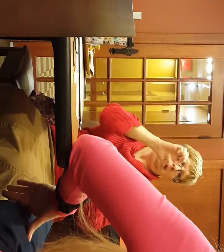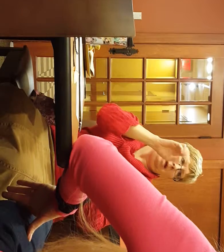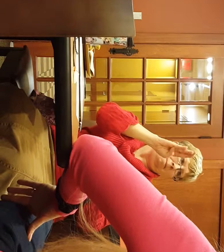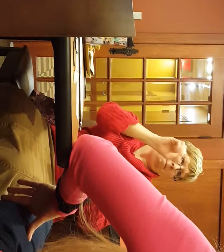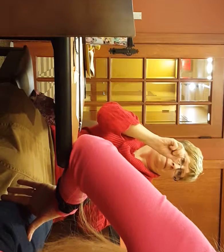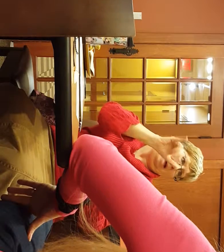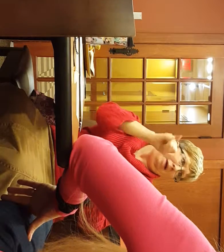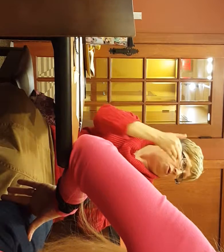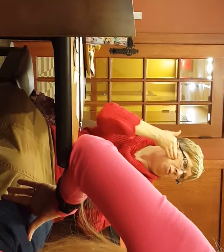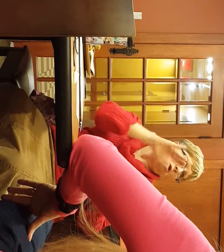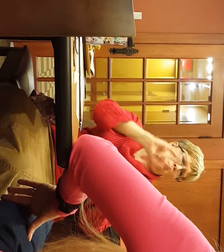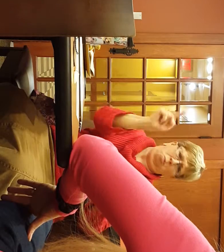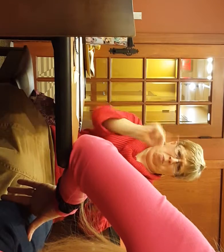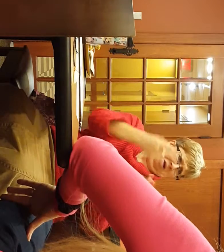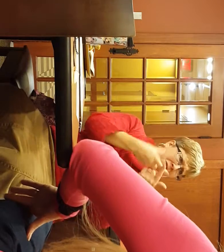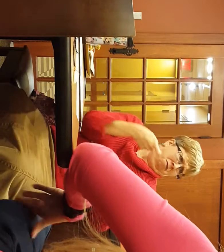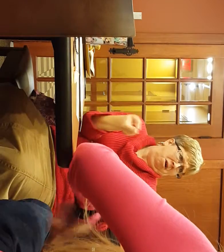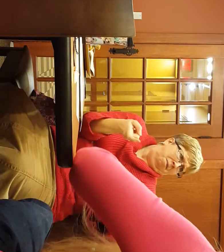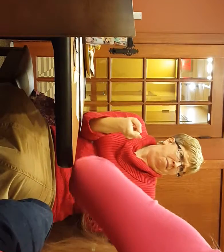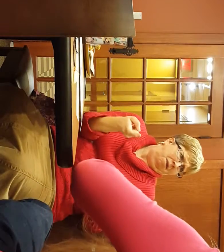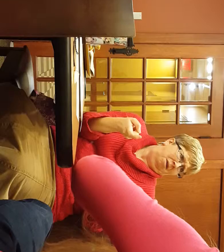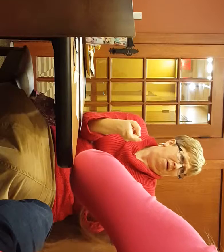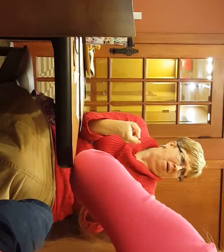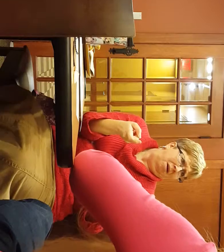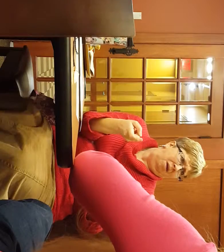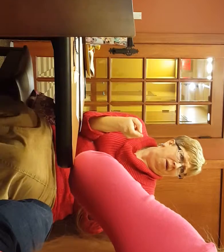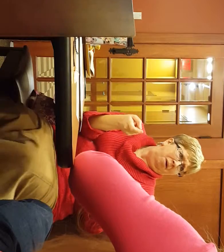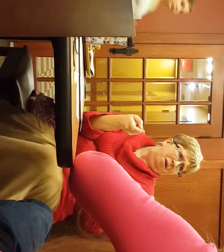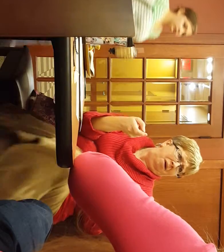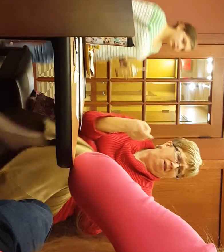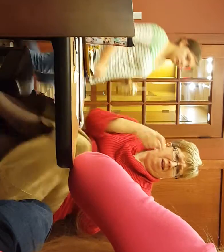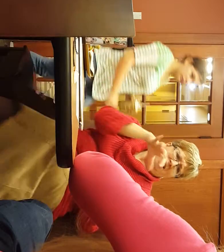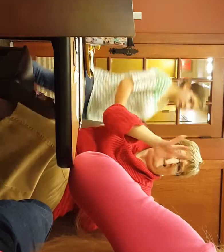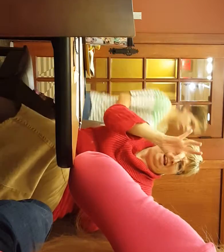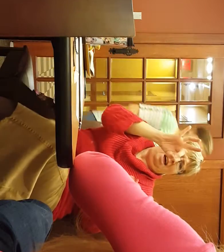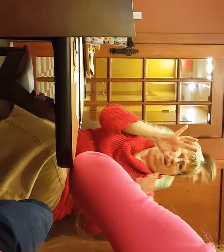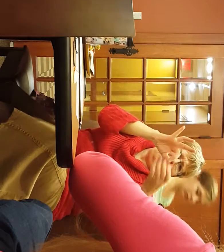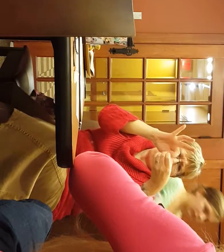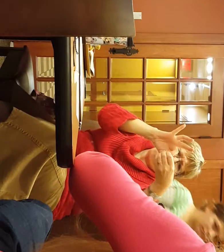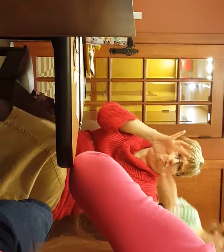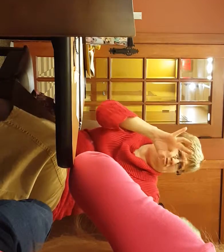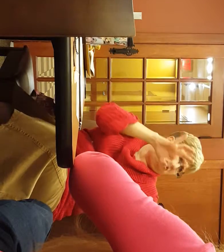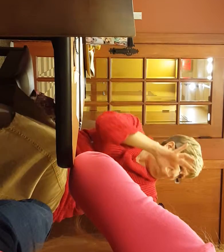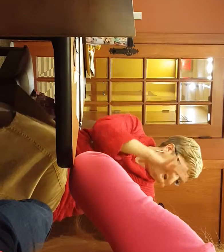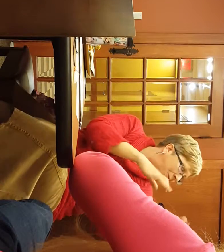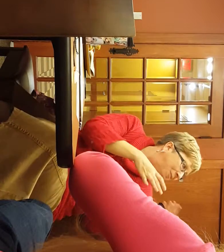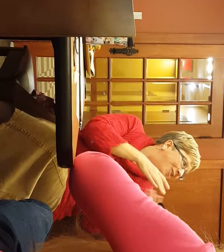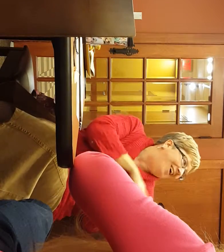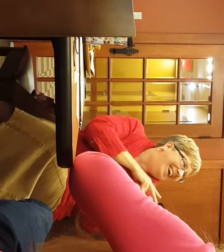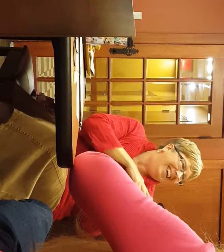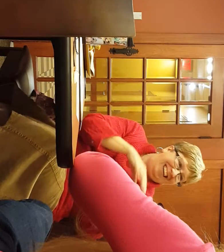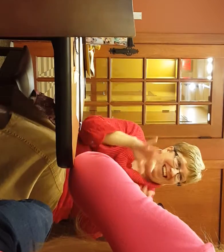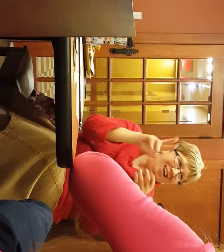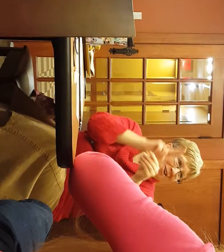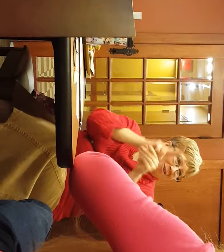$6 and then take out your $50 of frankincense that you really wanted? And we want to make sure, especially when you're getting